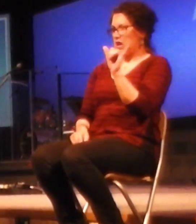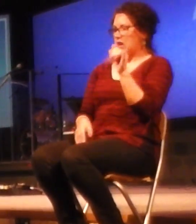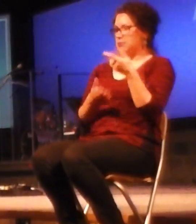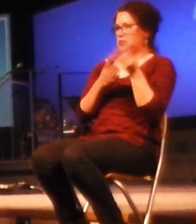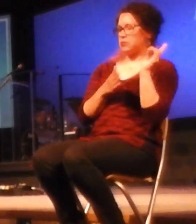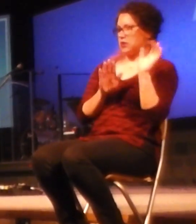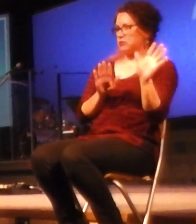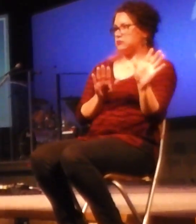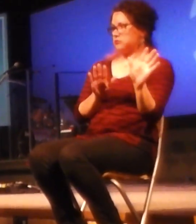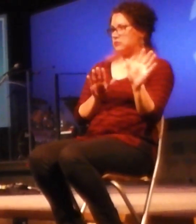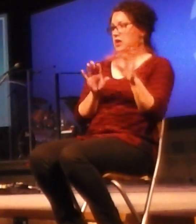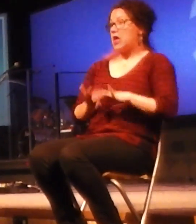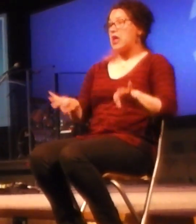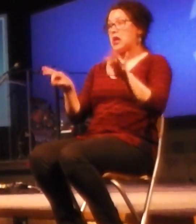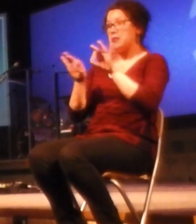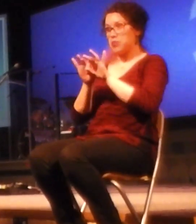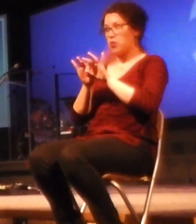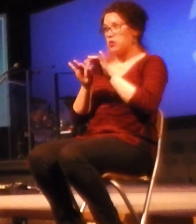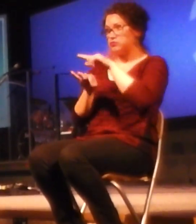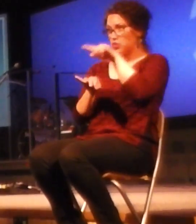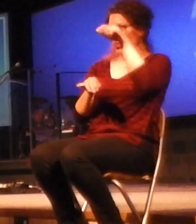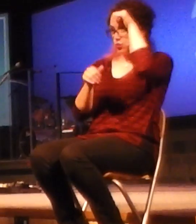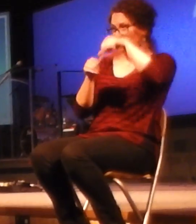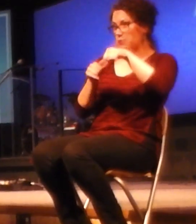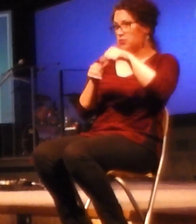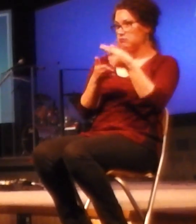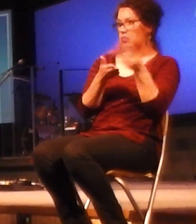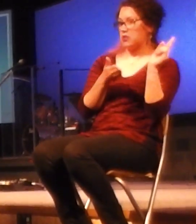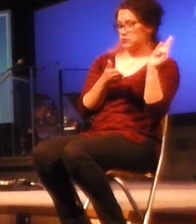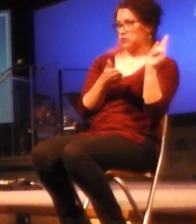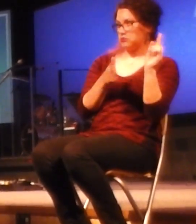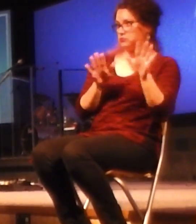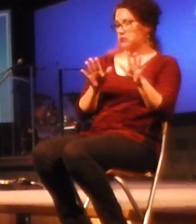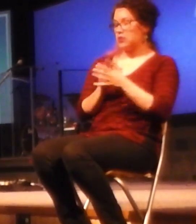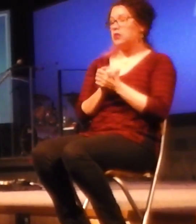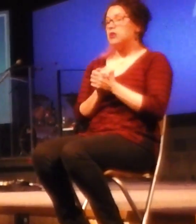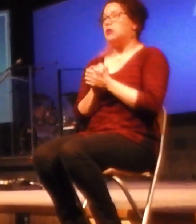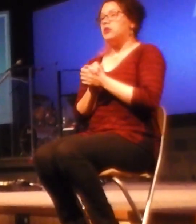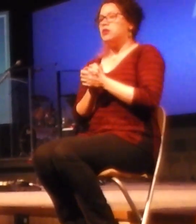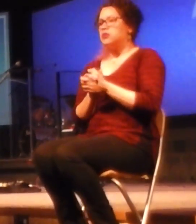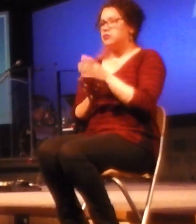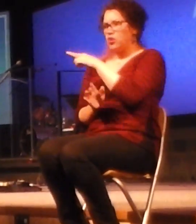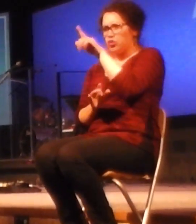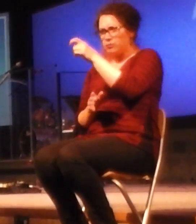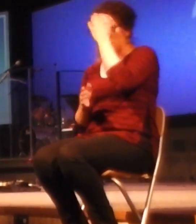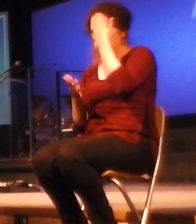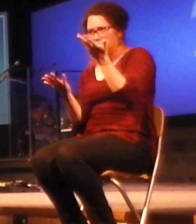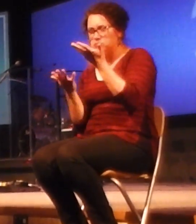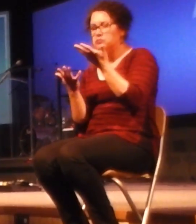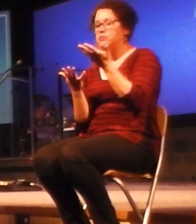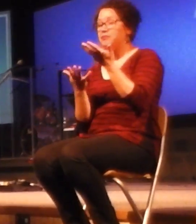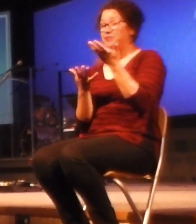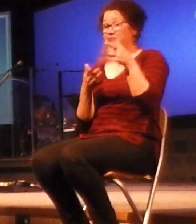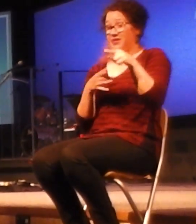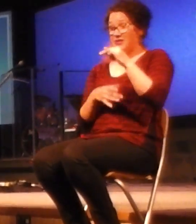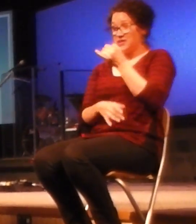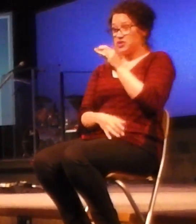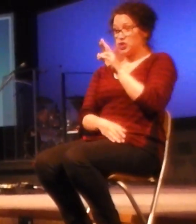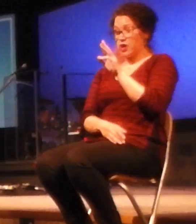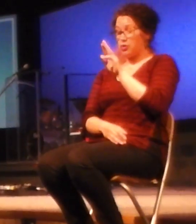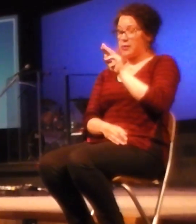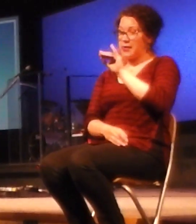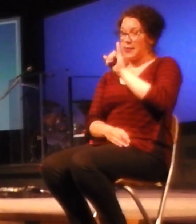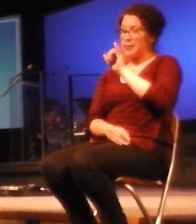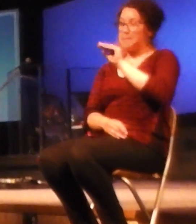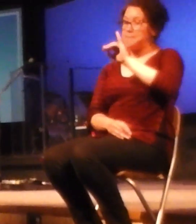really important for context. And here's the other thing for context that we need to know. What's happening at this point in Jeremiah